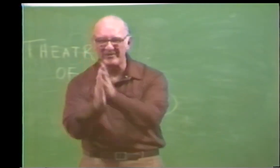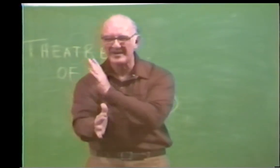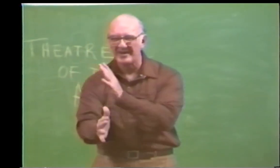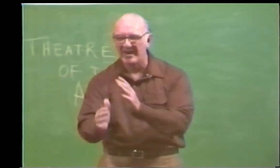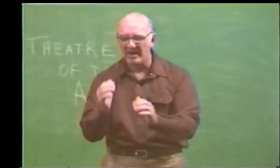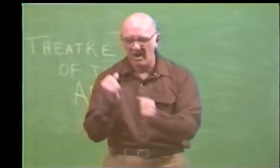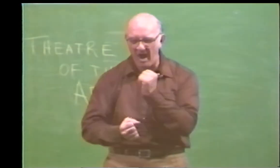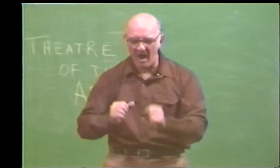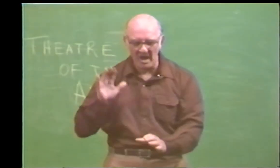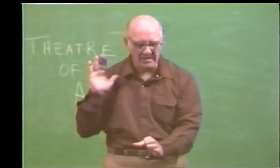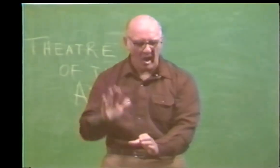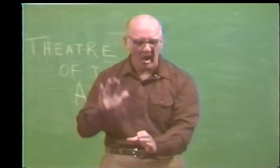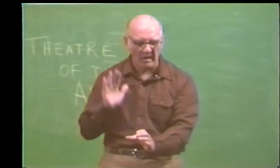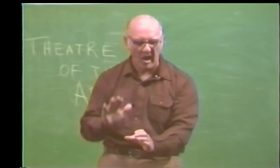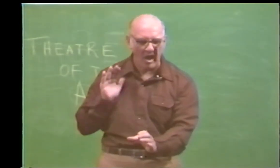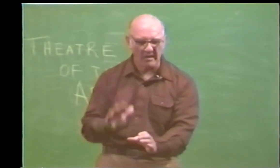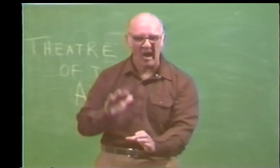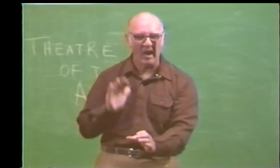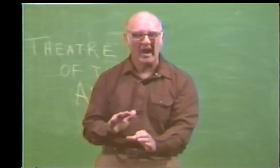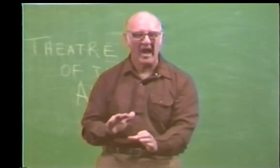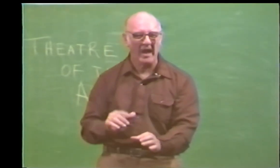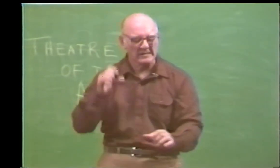Traffic. Cars. Honk, honk, honk, honk.